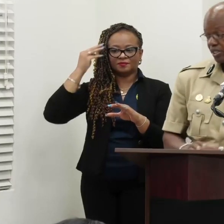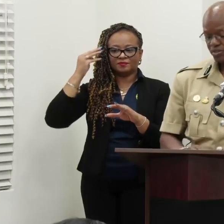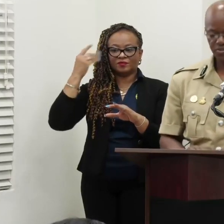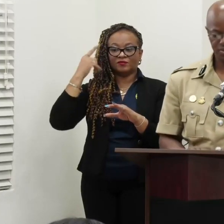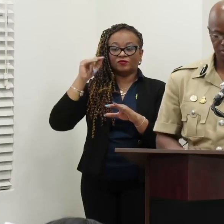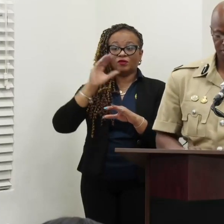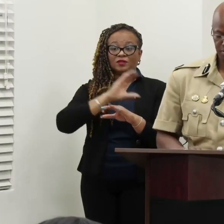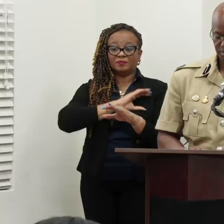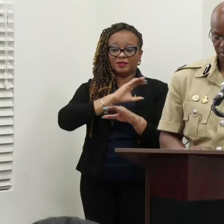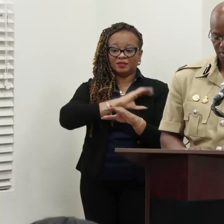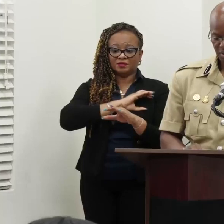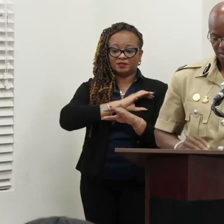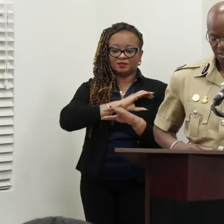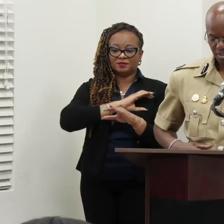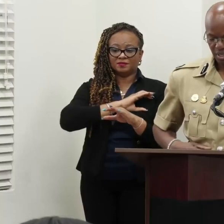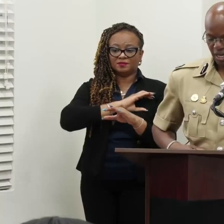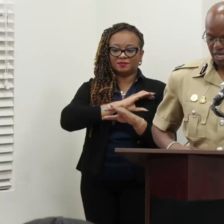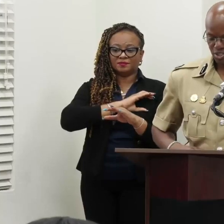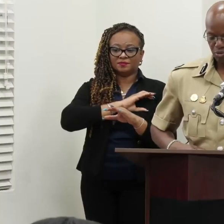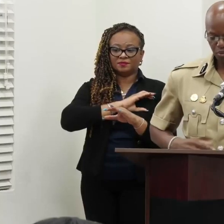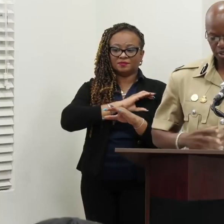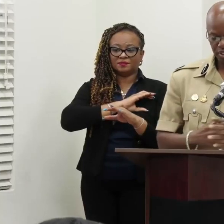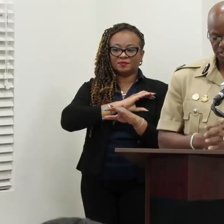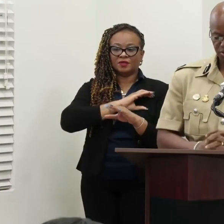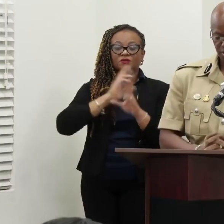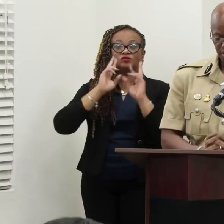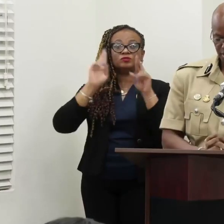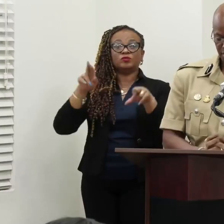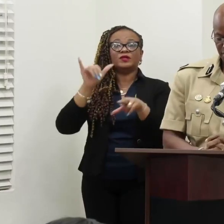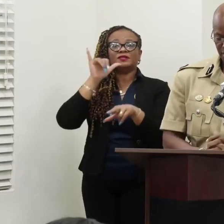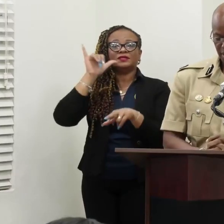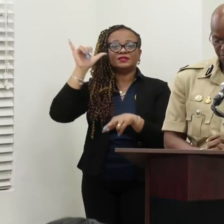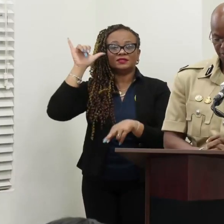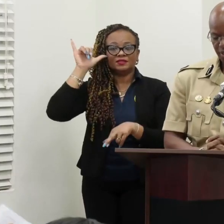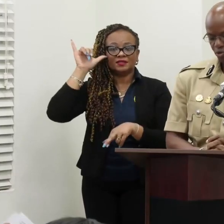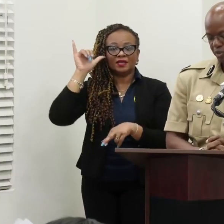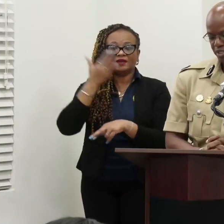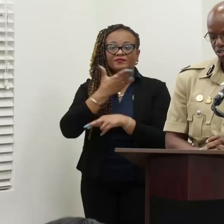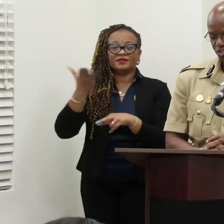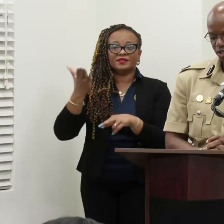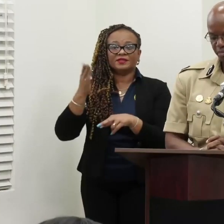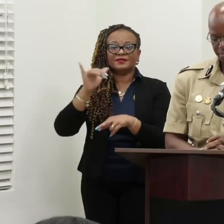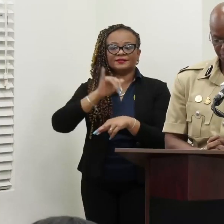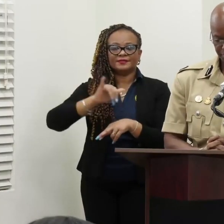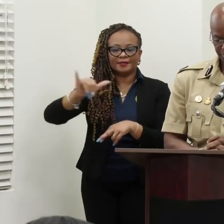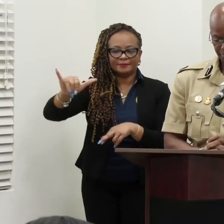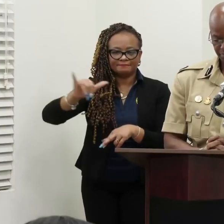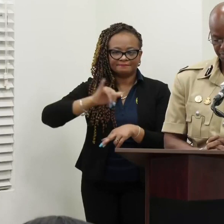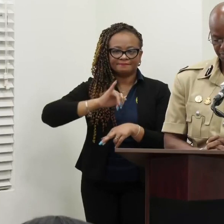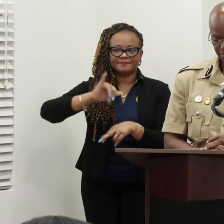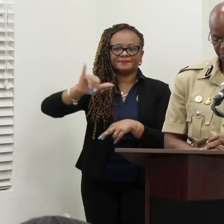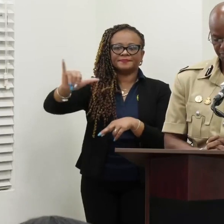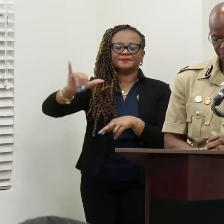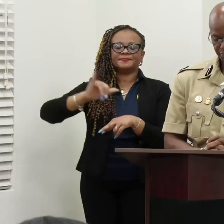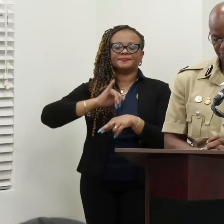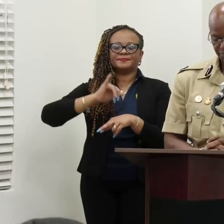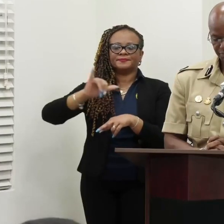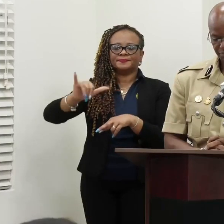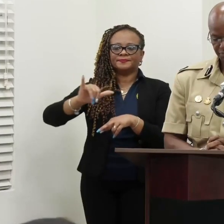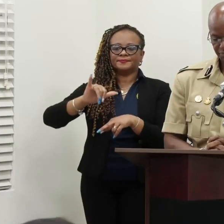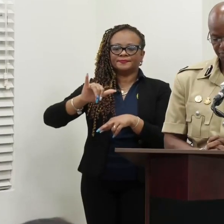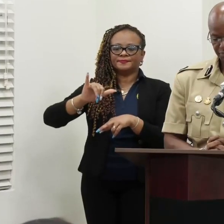For the police, as reported yesterday, everything remains the same. Tout va être